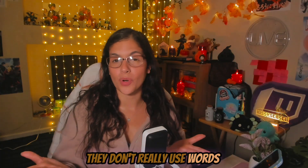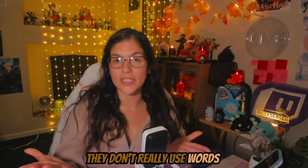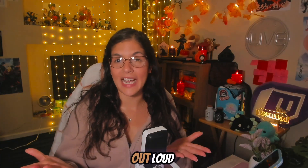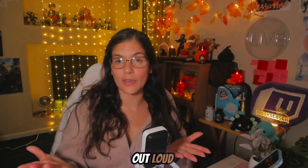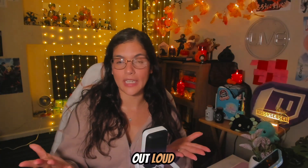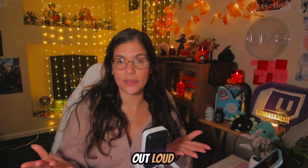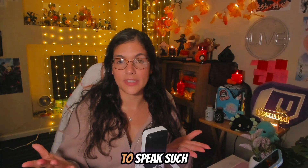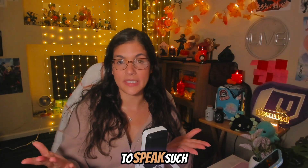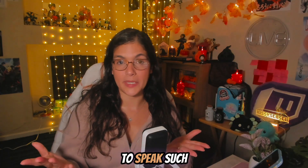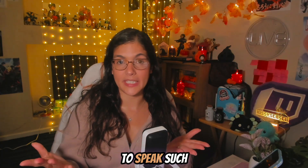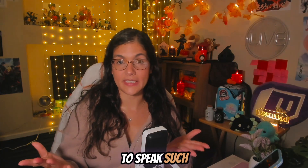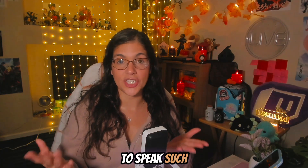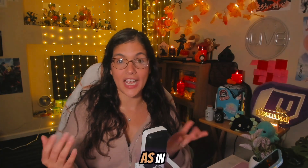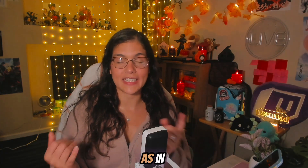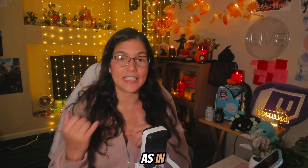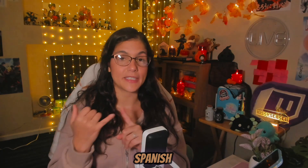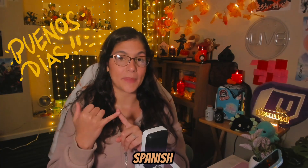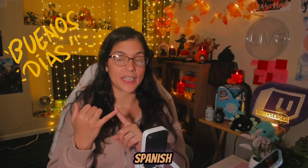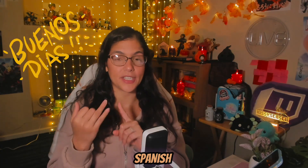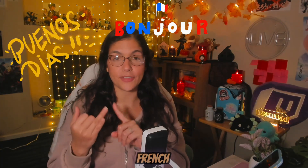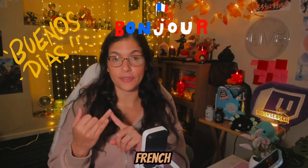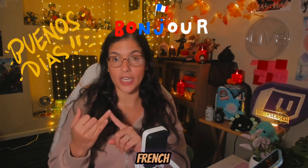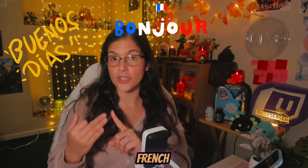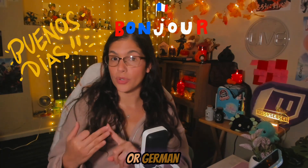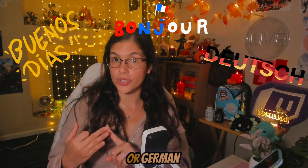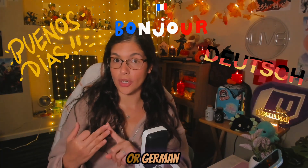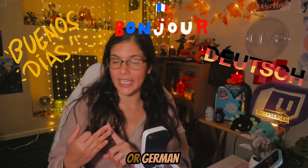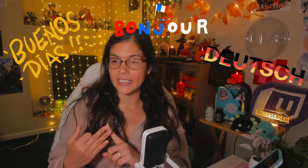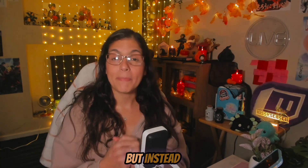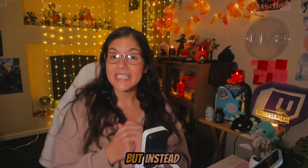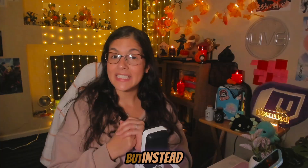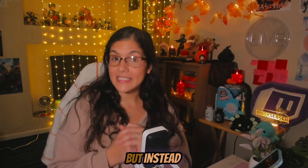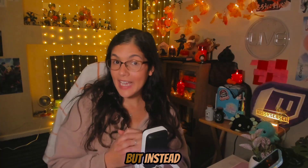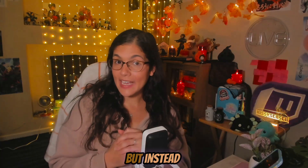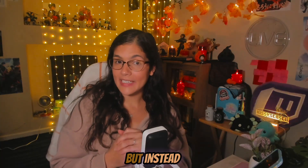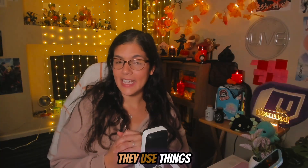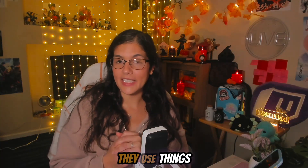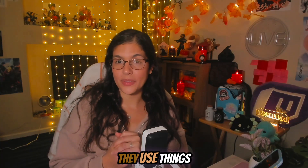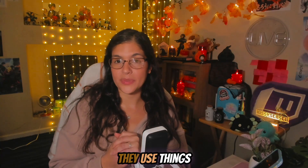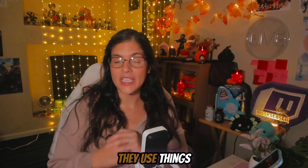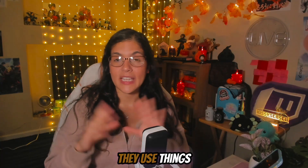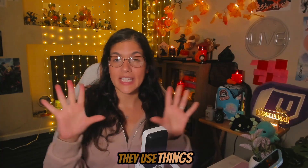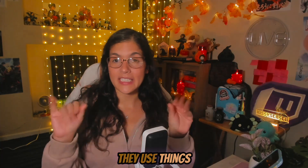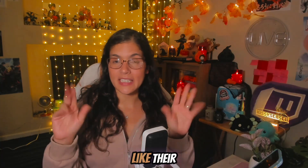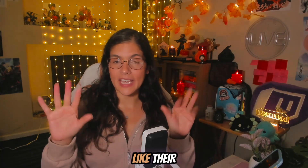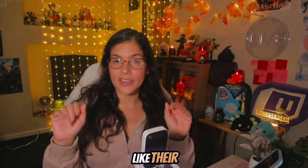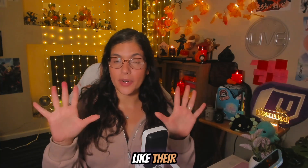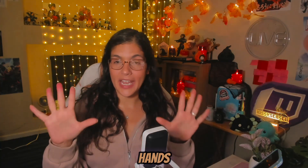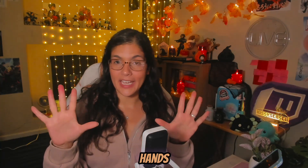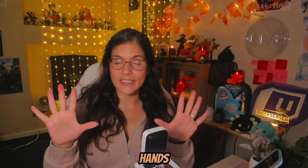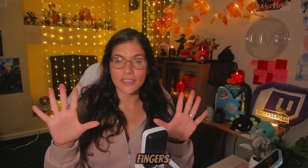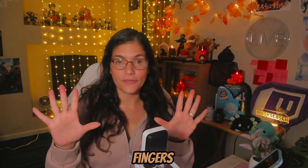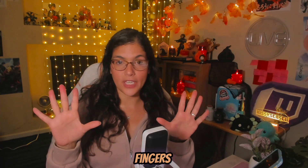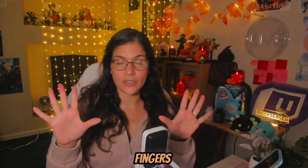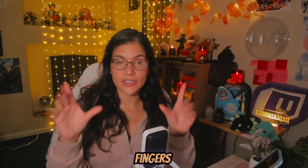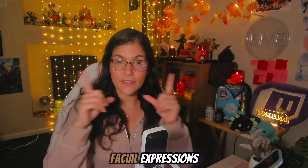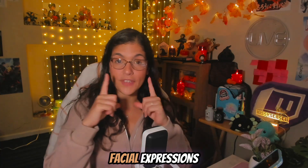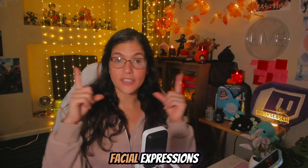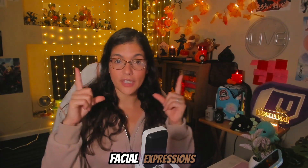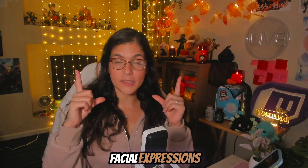out loud to speak, such as in Spanish, French, or German, but instead they use things like their hands, fingers, facial